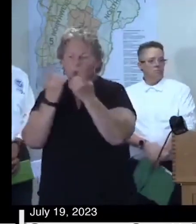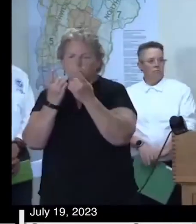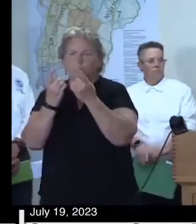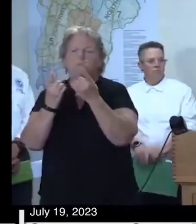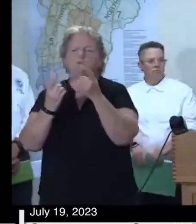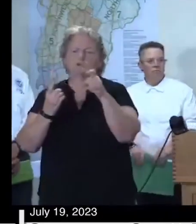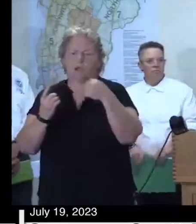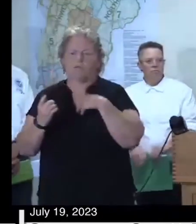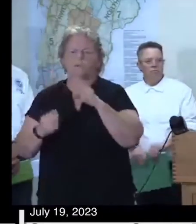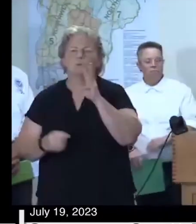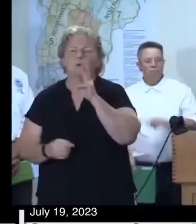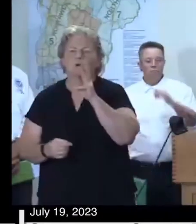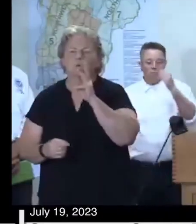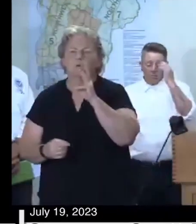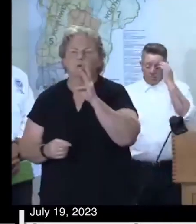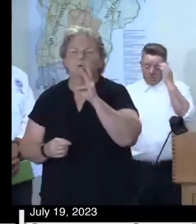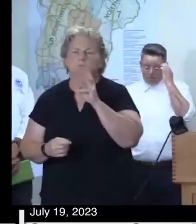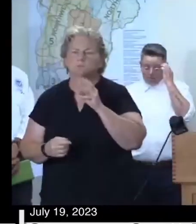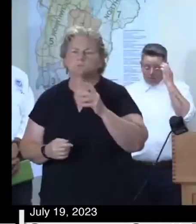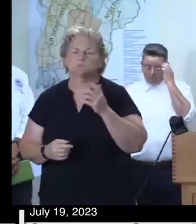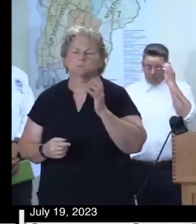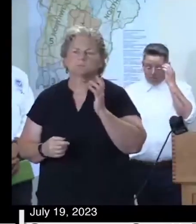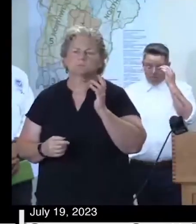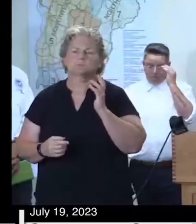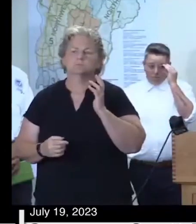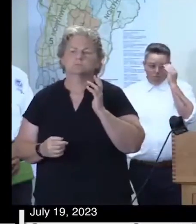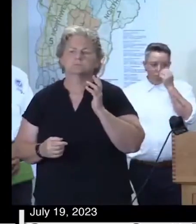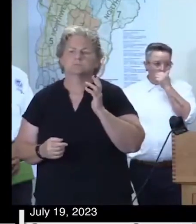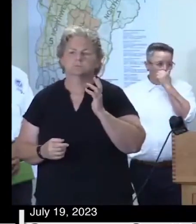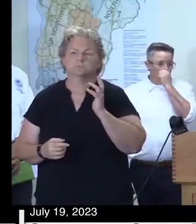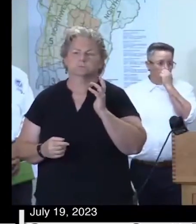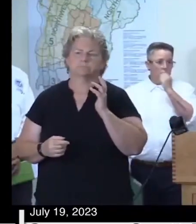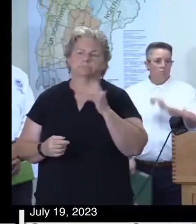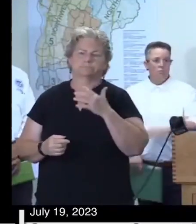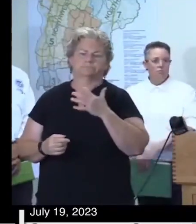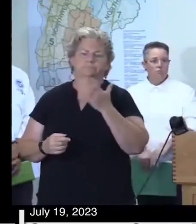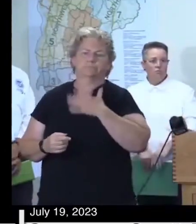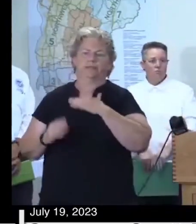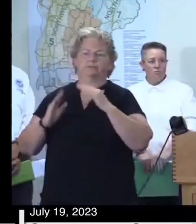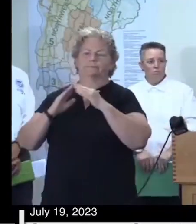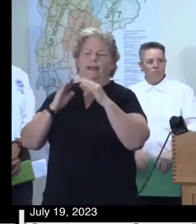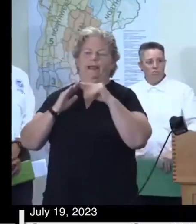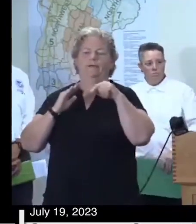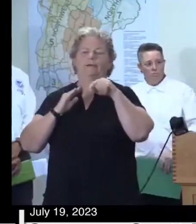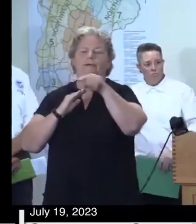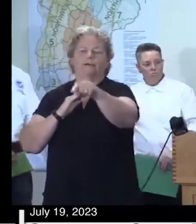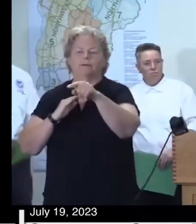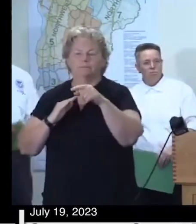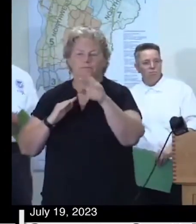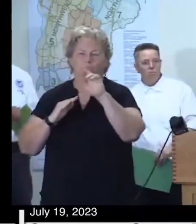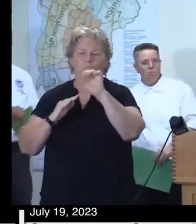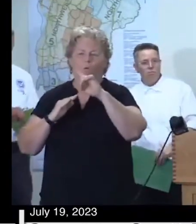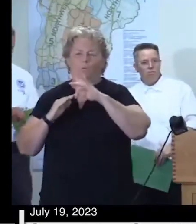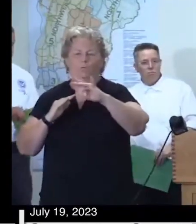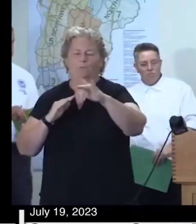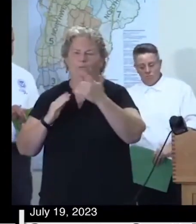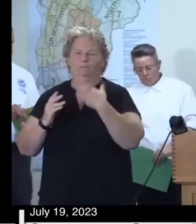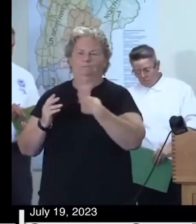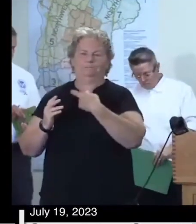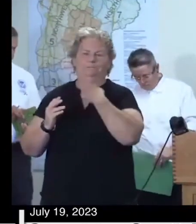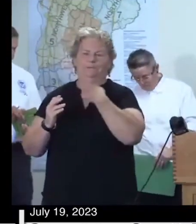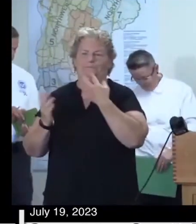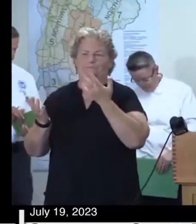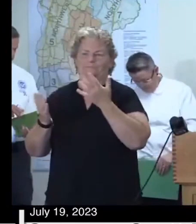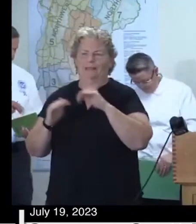were destroyed by a road that fell. Do you happen to know if your emergency management director has submitted that request to